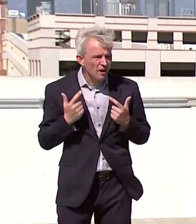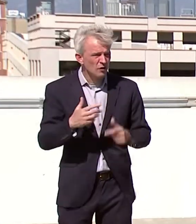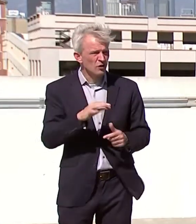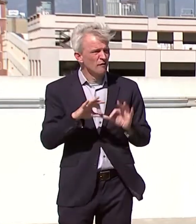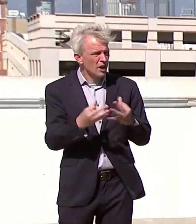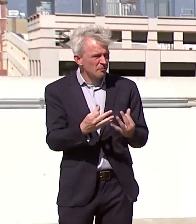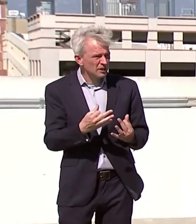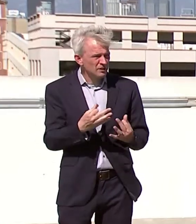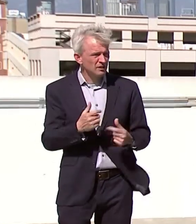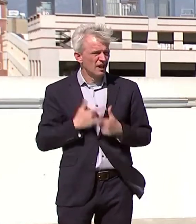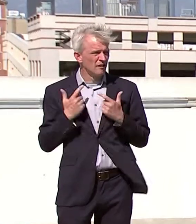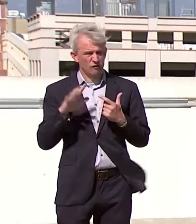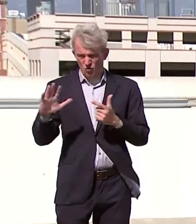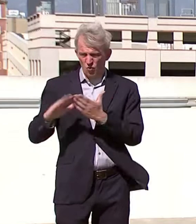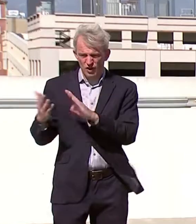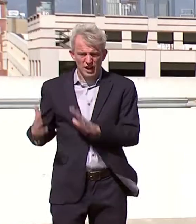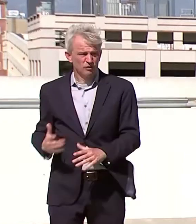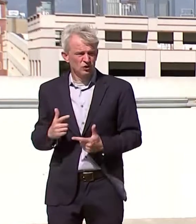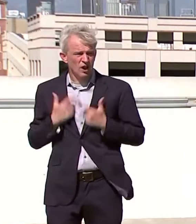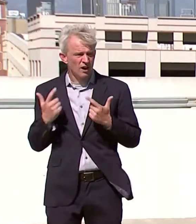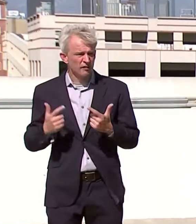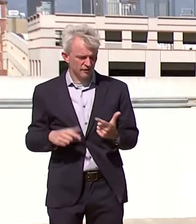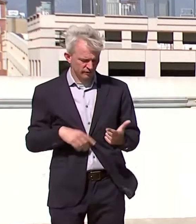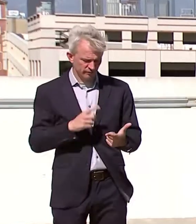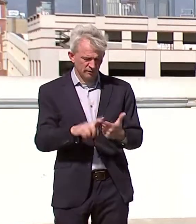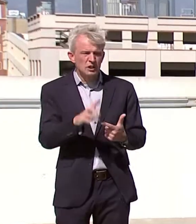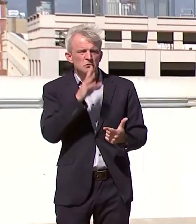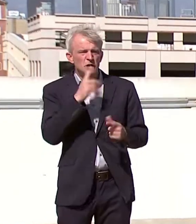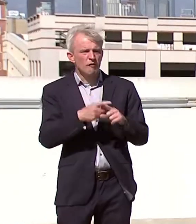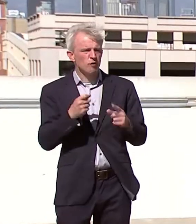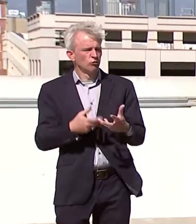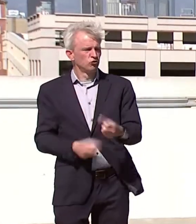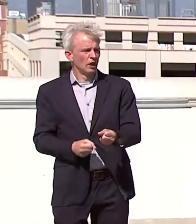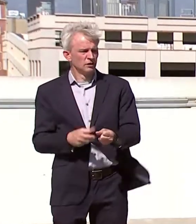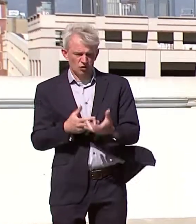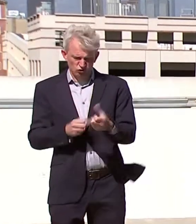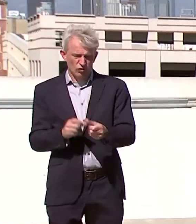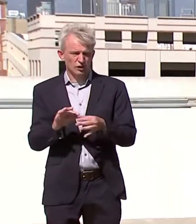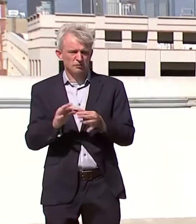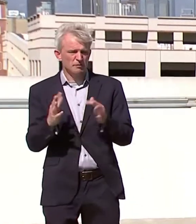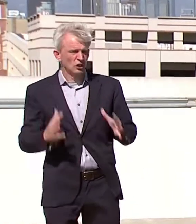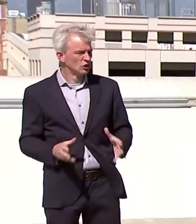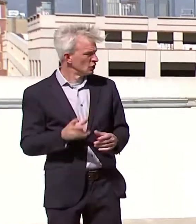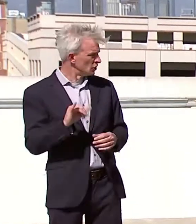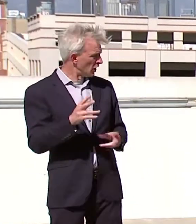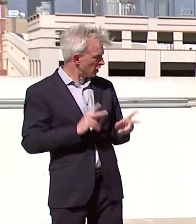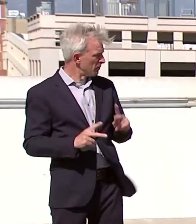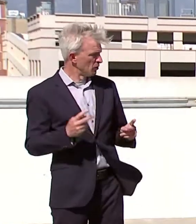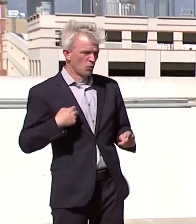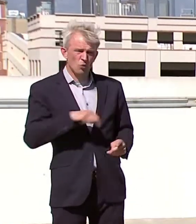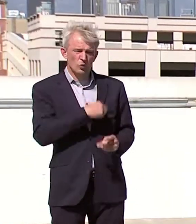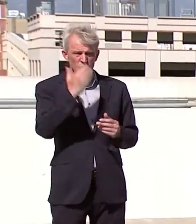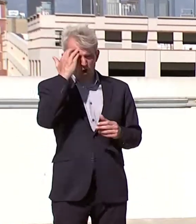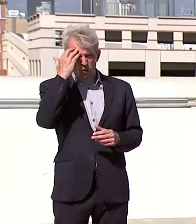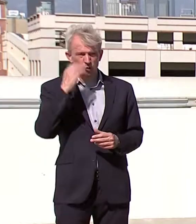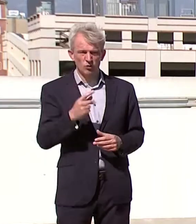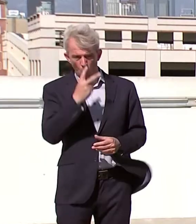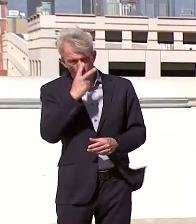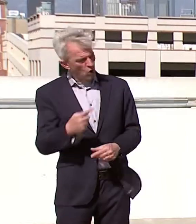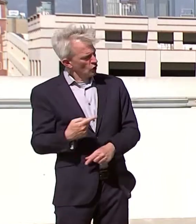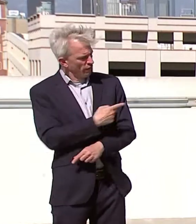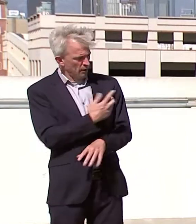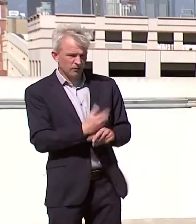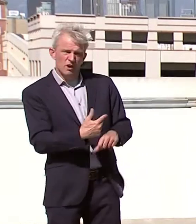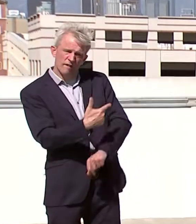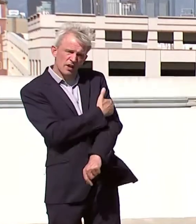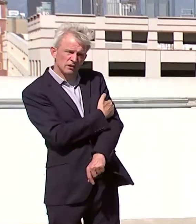your neighbor's life. Speak from trust, trusted messengers like the ones we have here today, people that we know. Watch them get a vaccine.